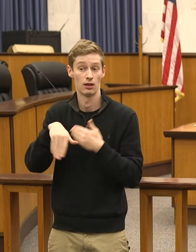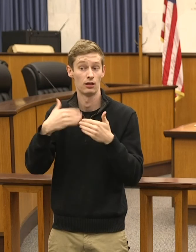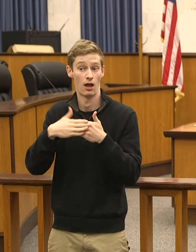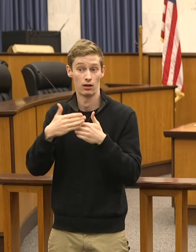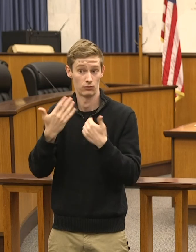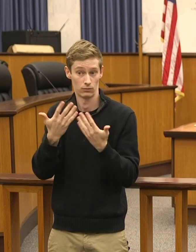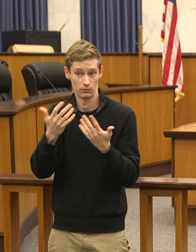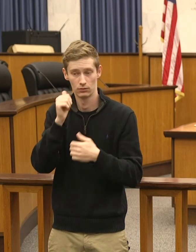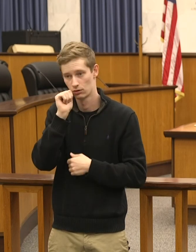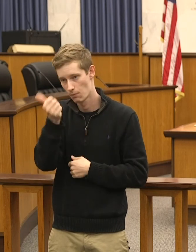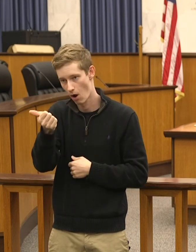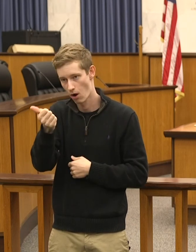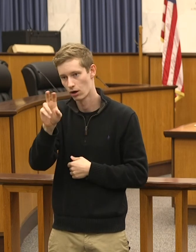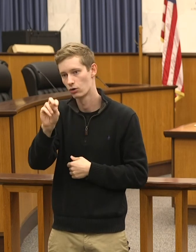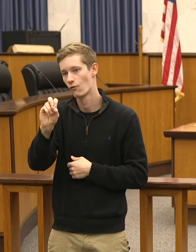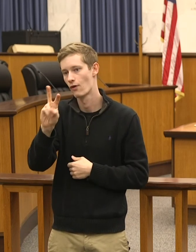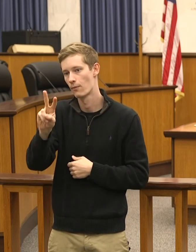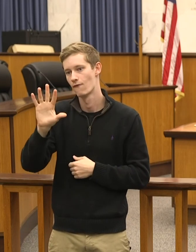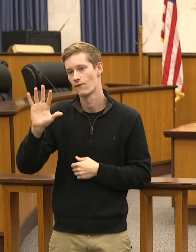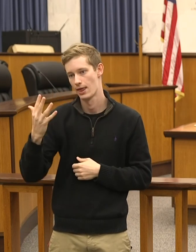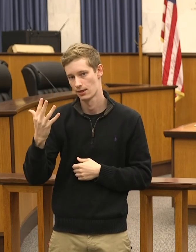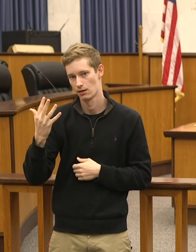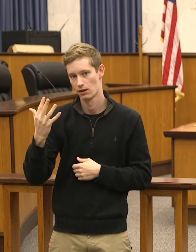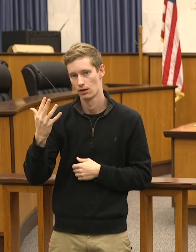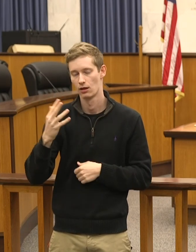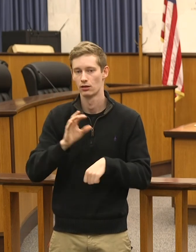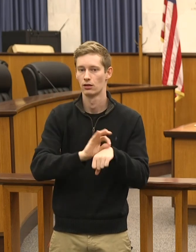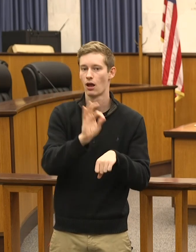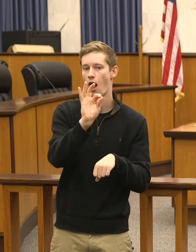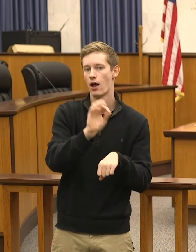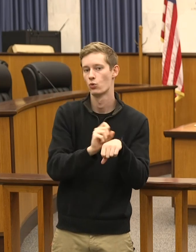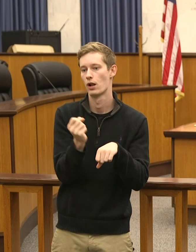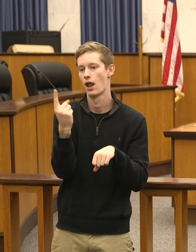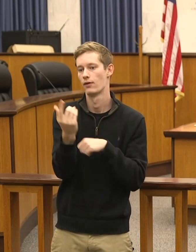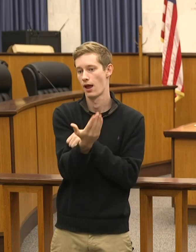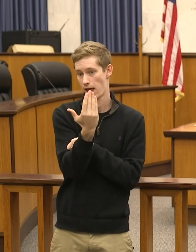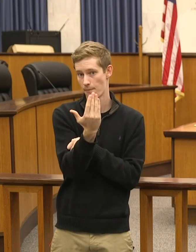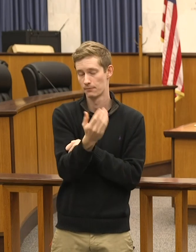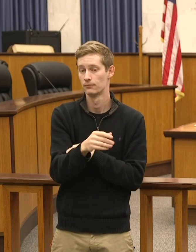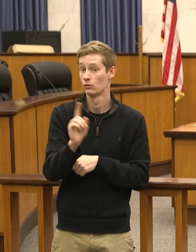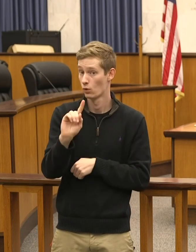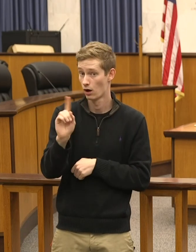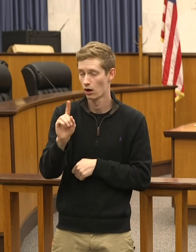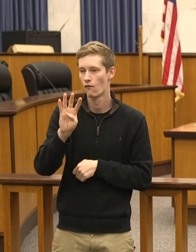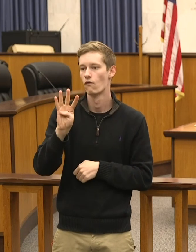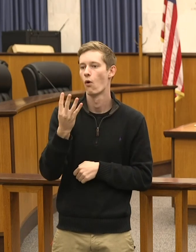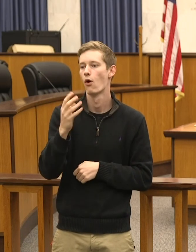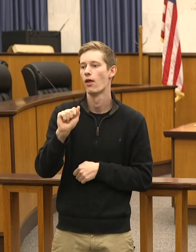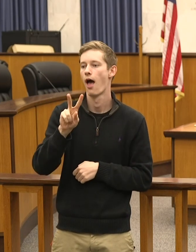is tomorrow, November 5, from 9 to 11 a.m. at the 4th